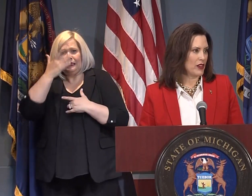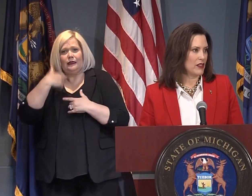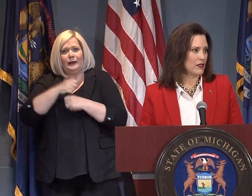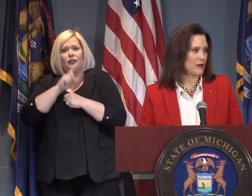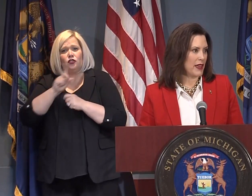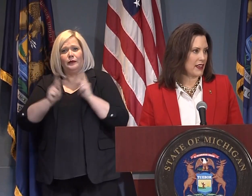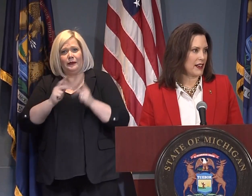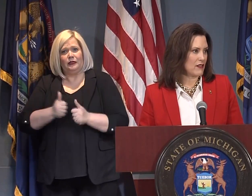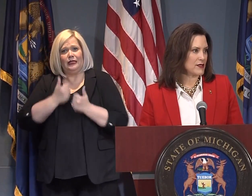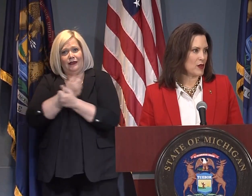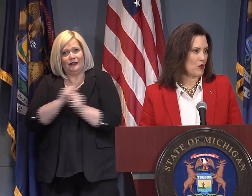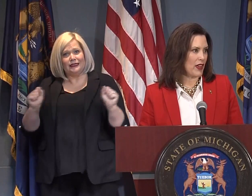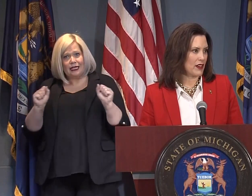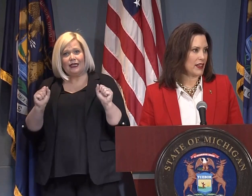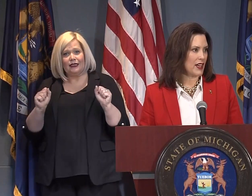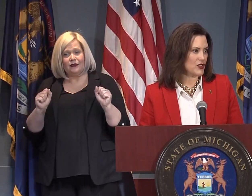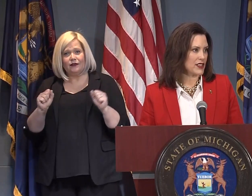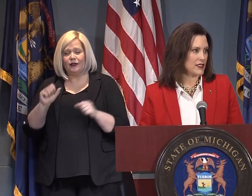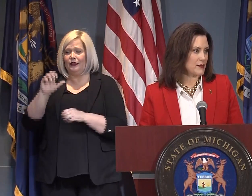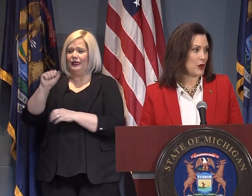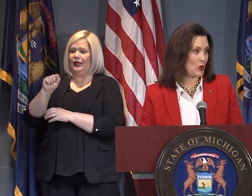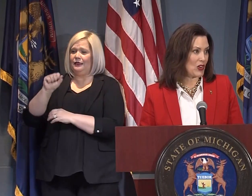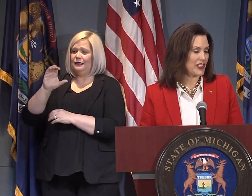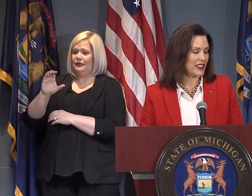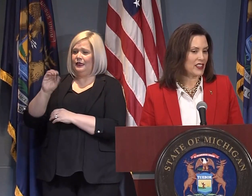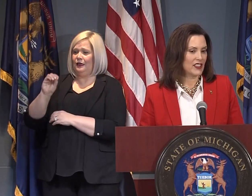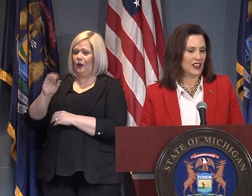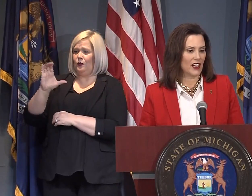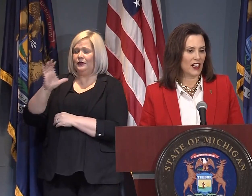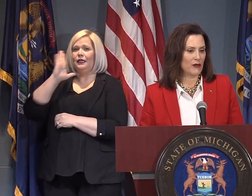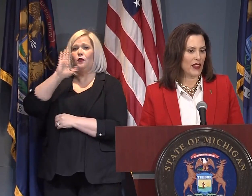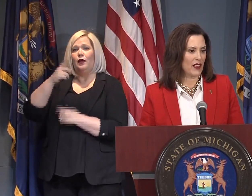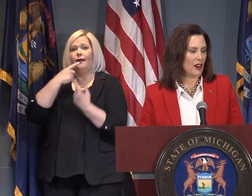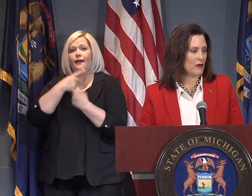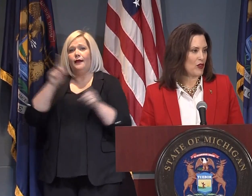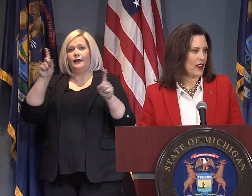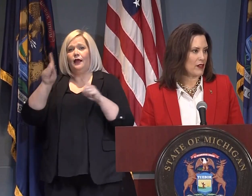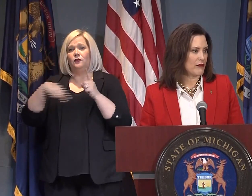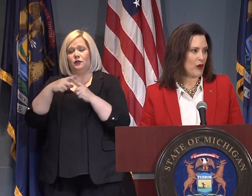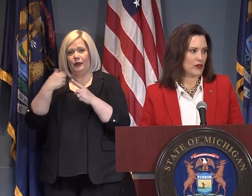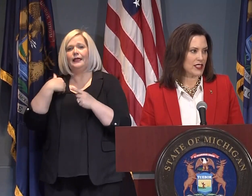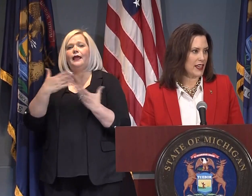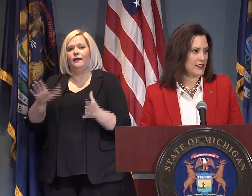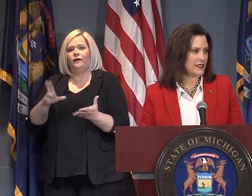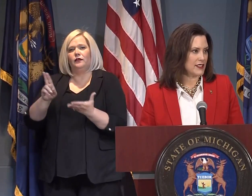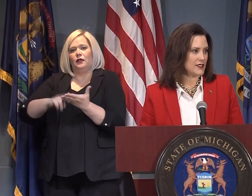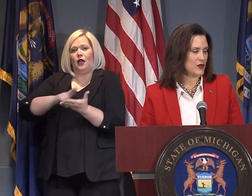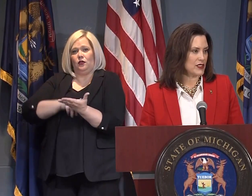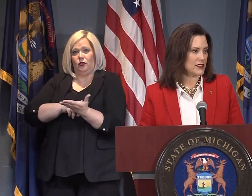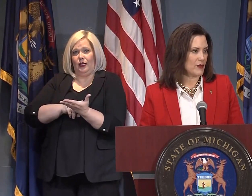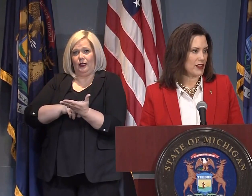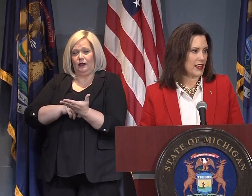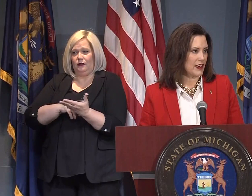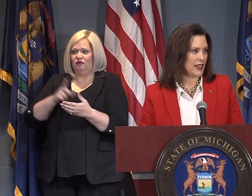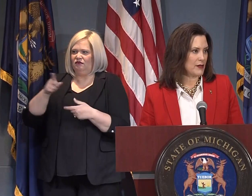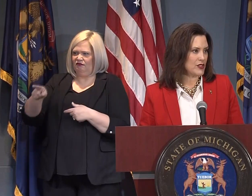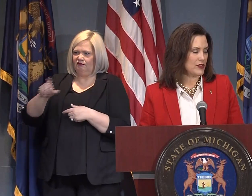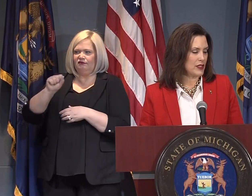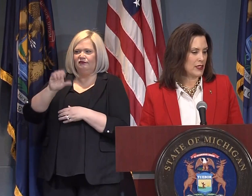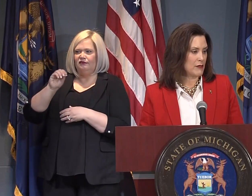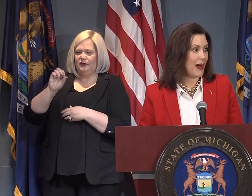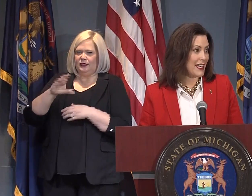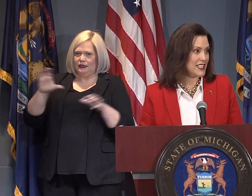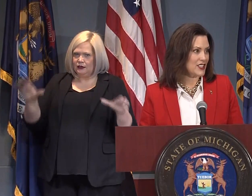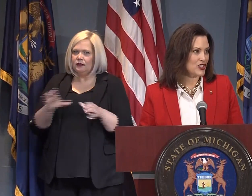SEOC will make an announcement when a contract has been awarded. They are moving post-haste. This was something that came